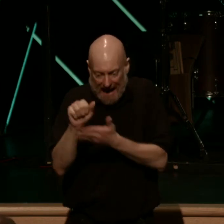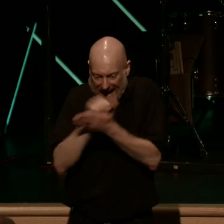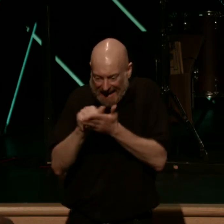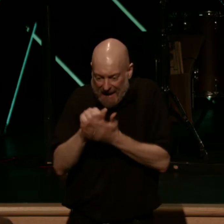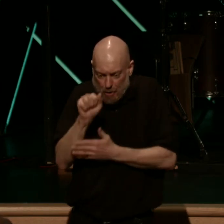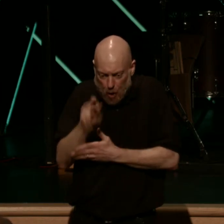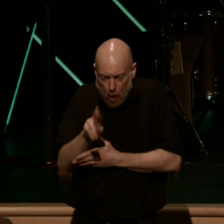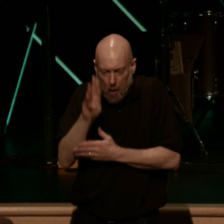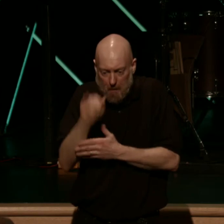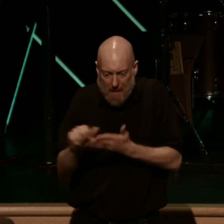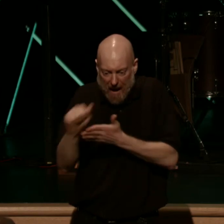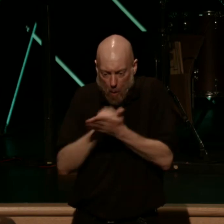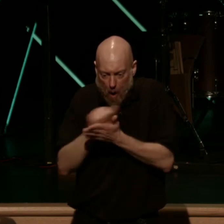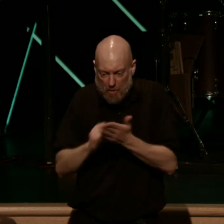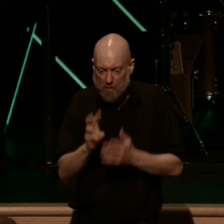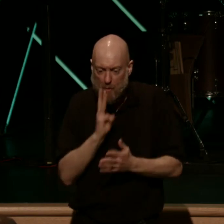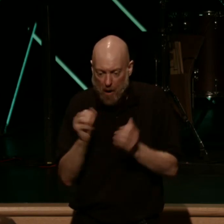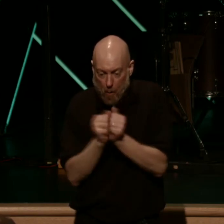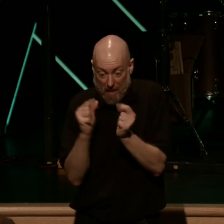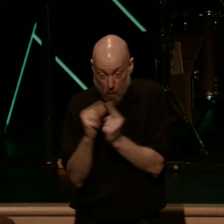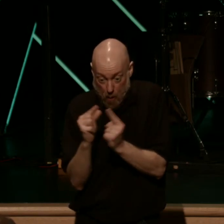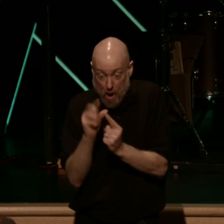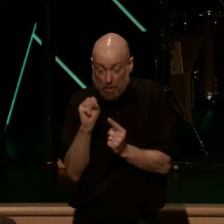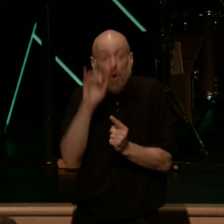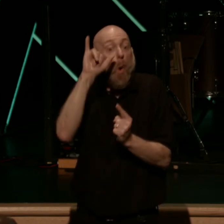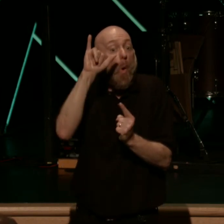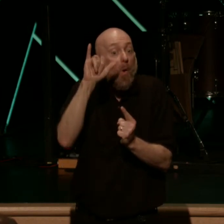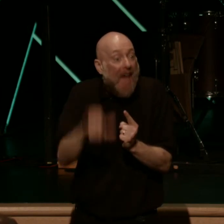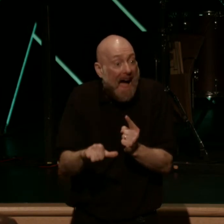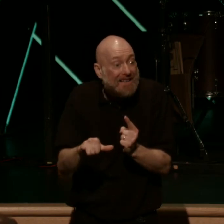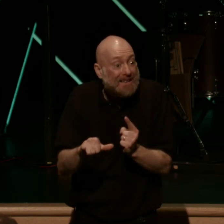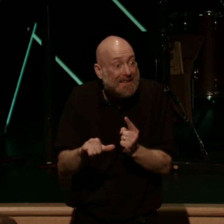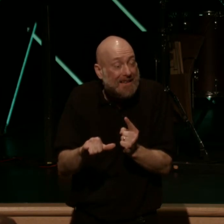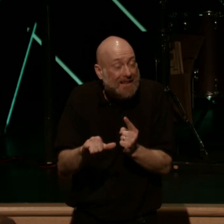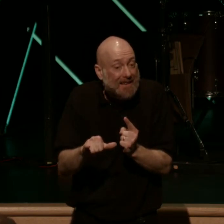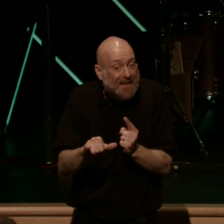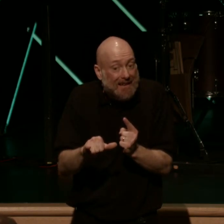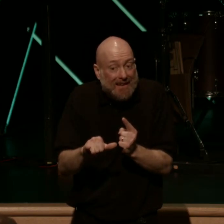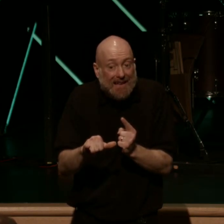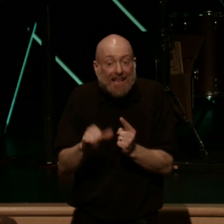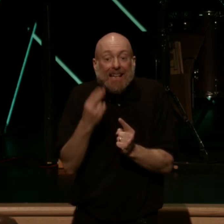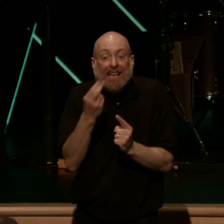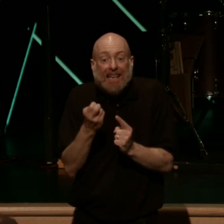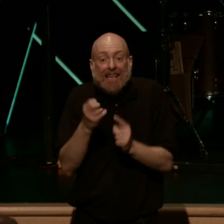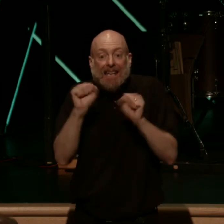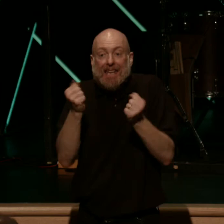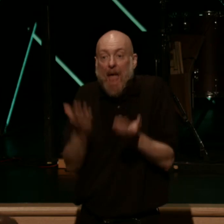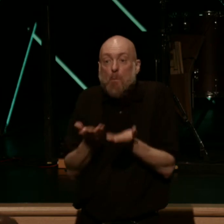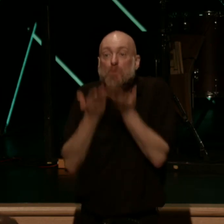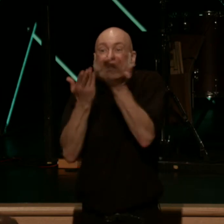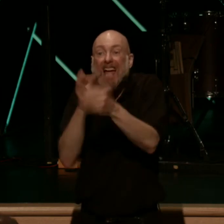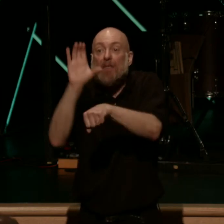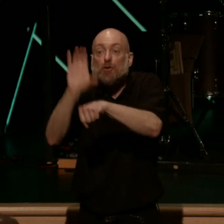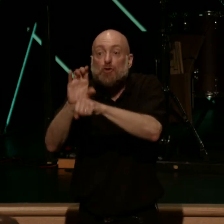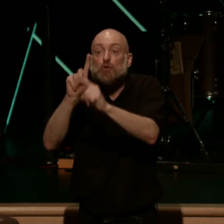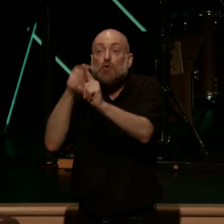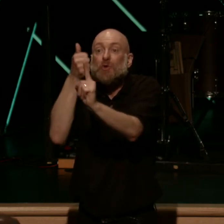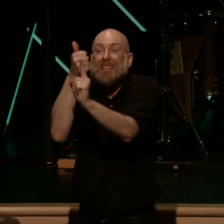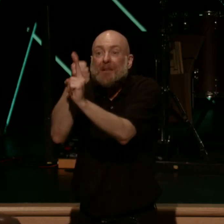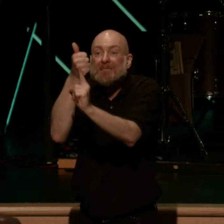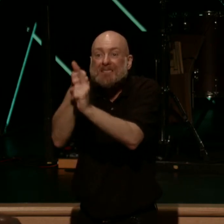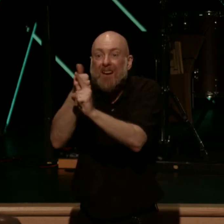her by the washing of water with the word, so that he might present the church to himself